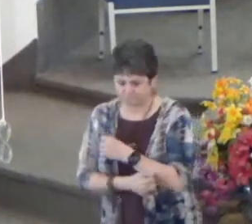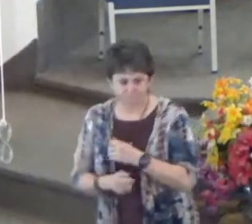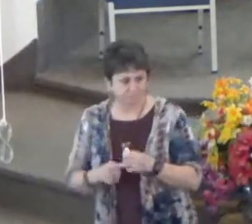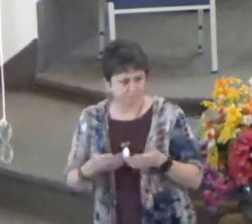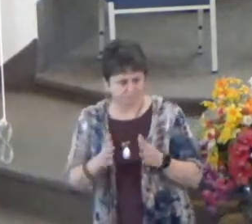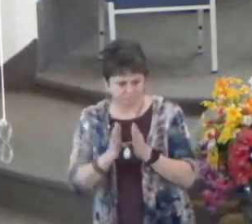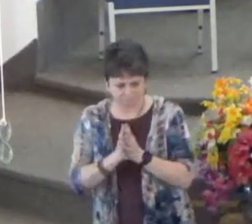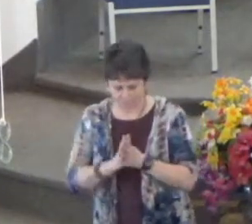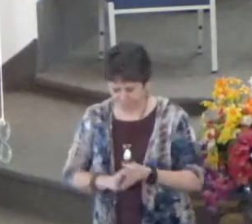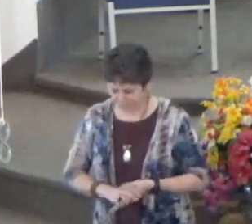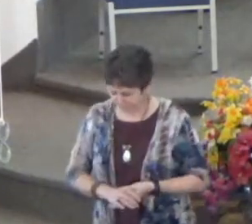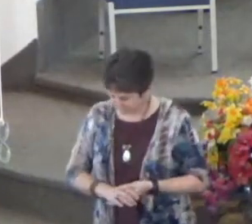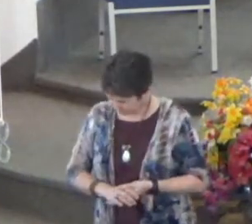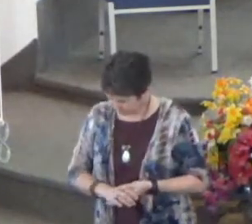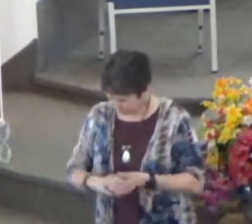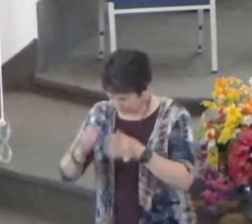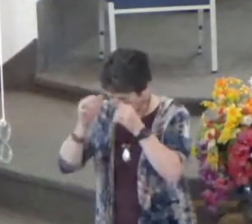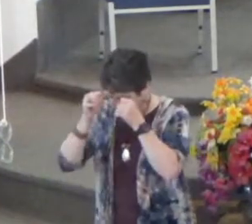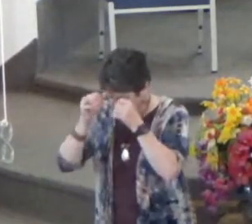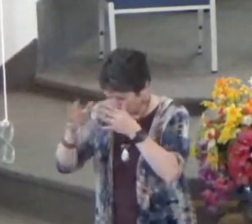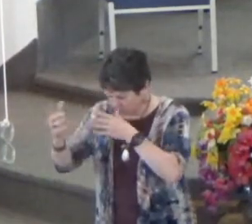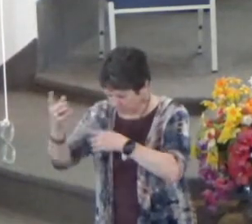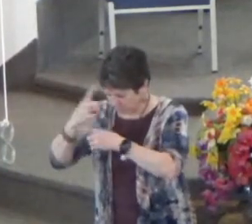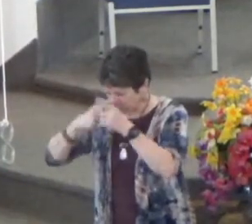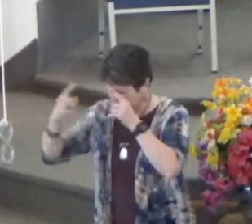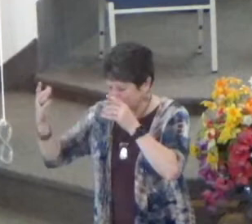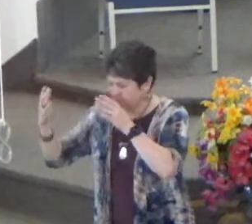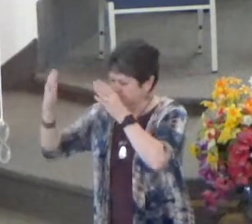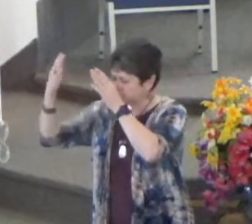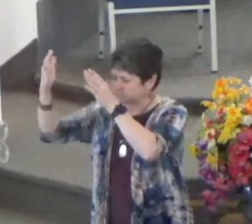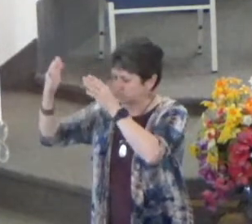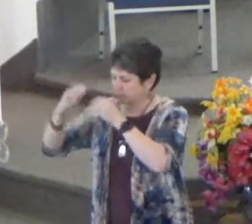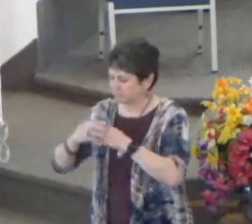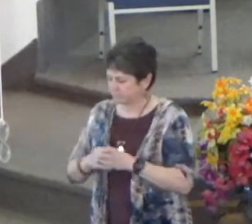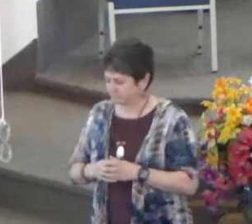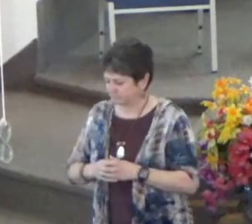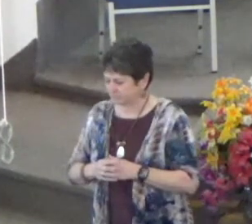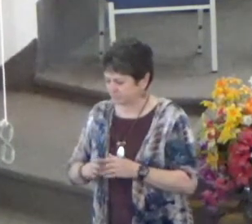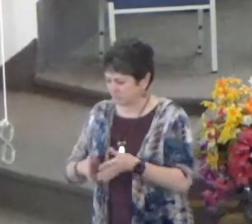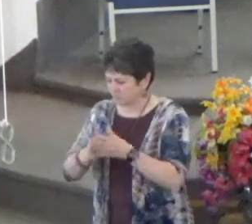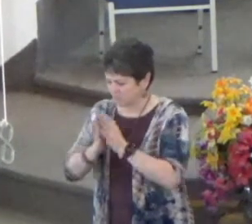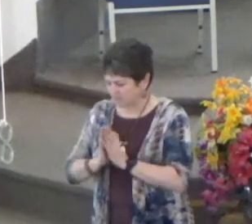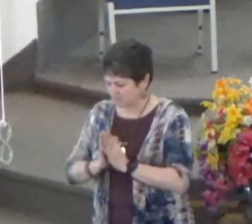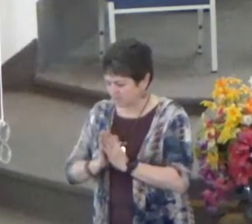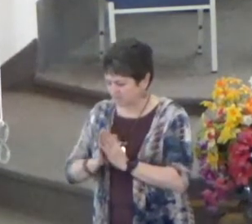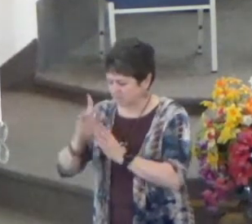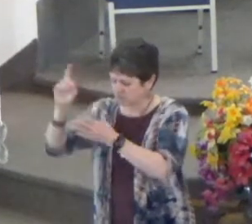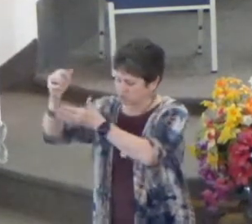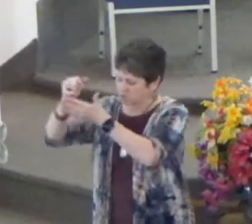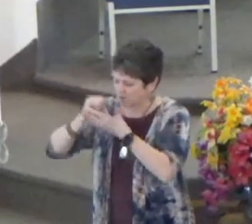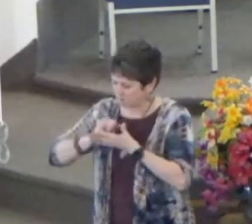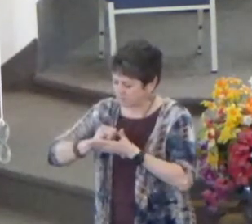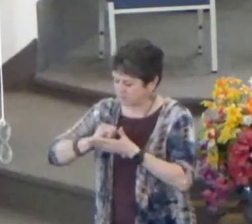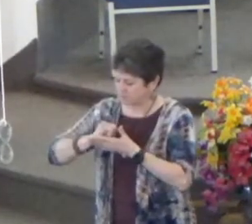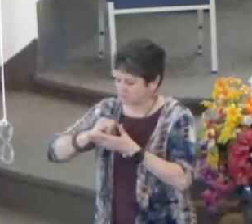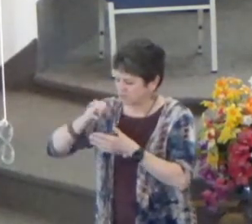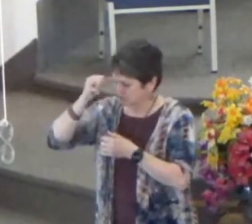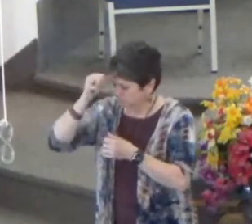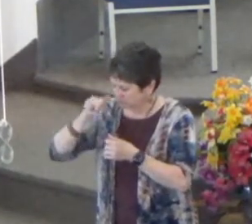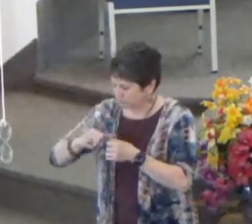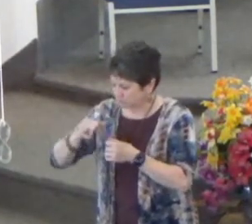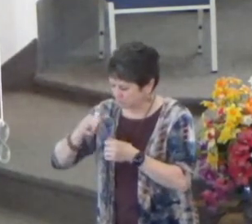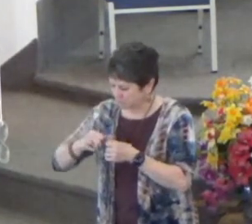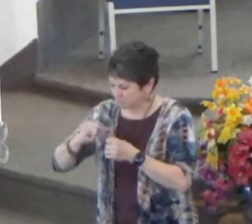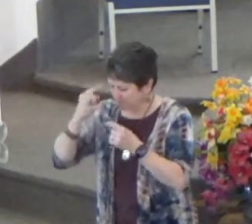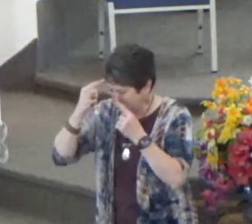Let's pray. Father, as we come before you, we ask, Father, that you help us to be mindful of the